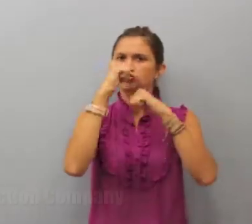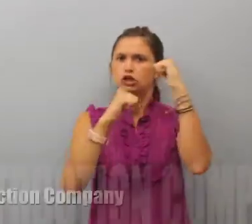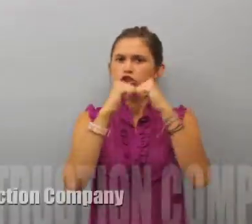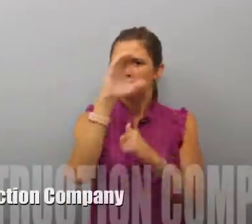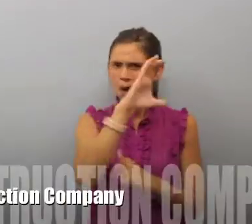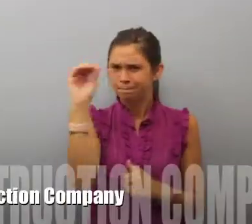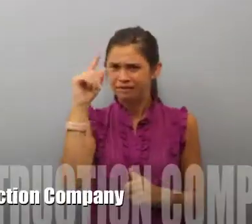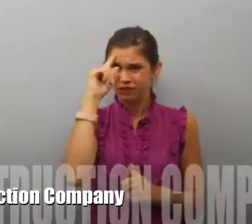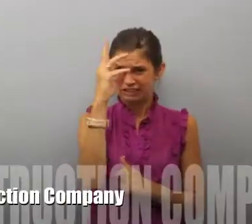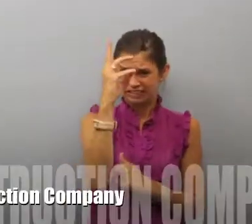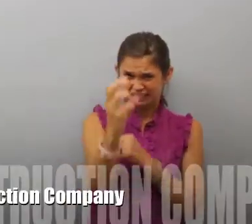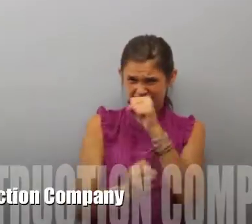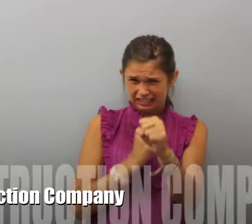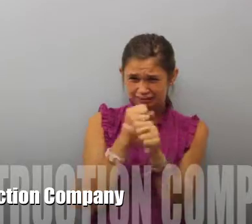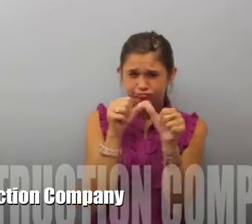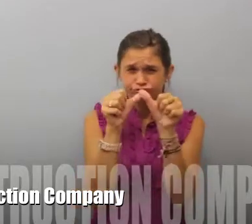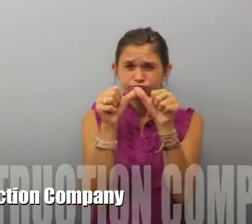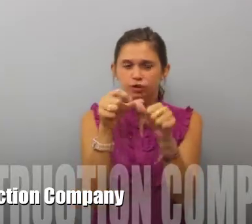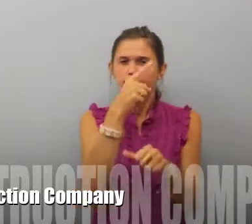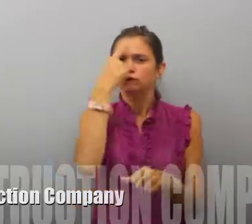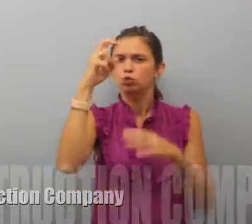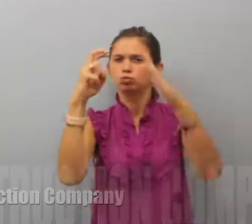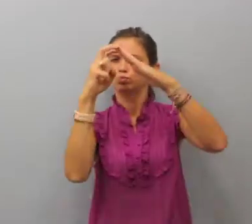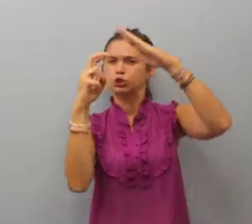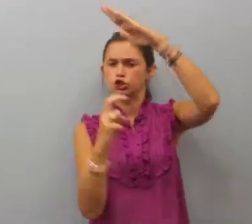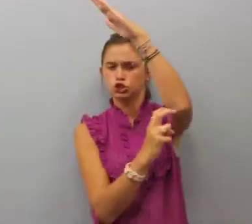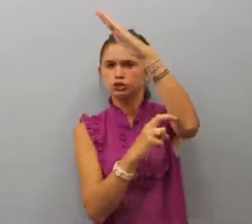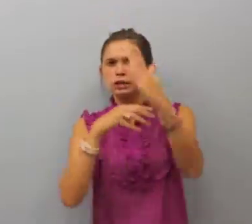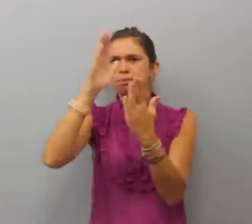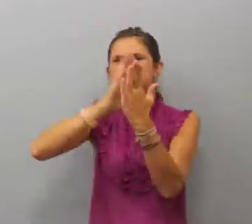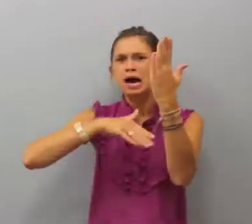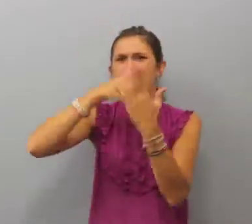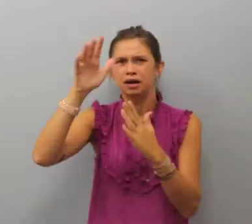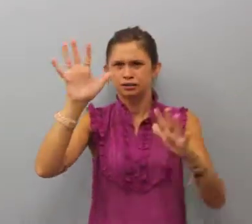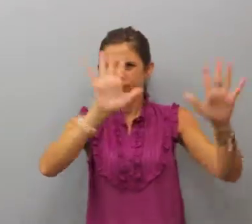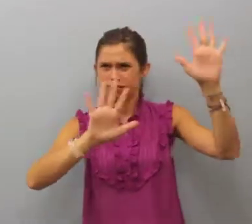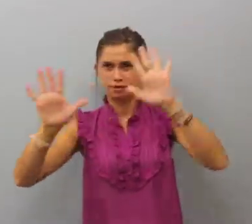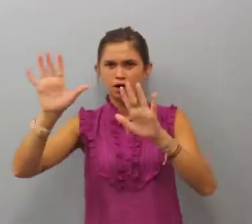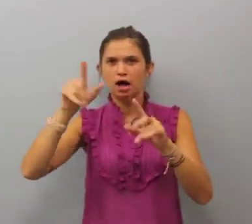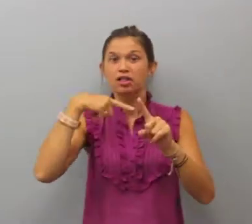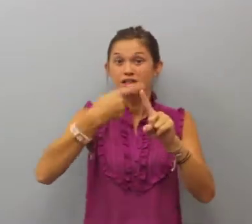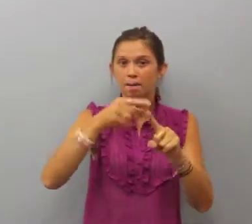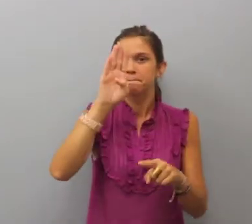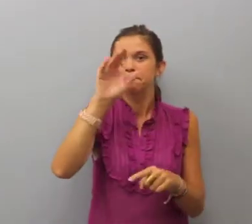he left Gallaudet. He worked for a construction company for a long time. in